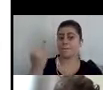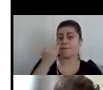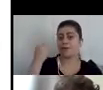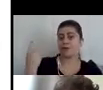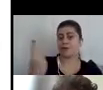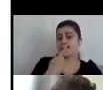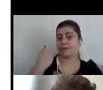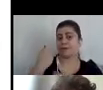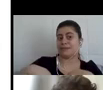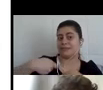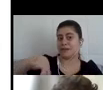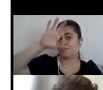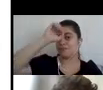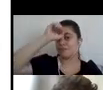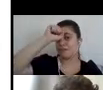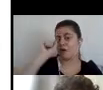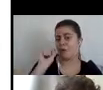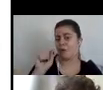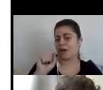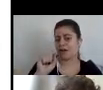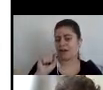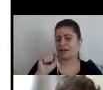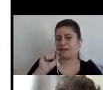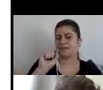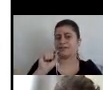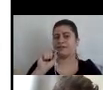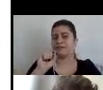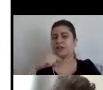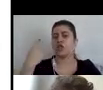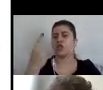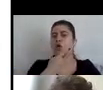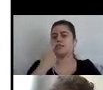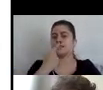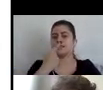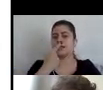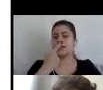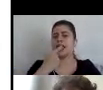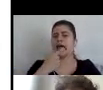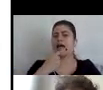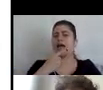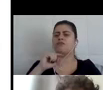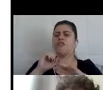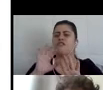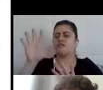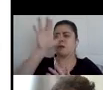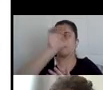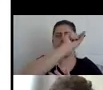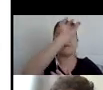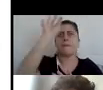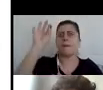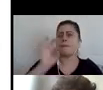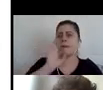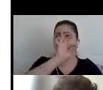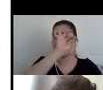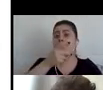in the network is the Milan Pact Awards. That is the way in which we collect the most innovative